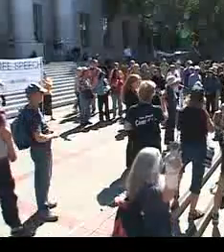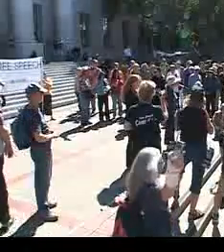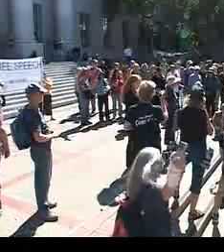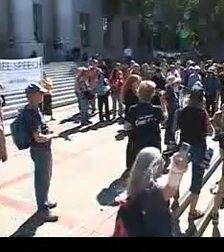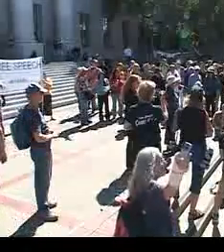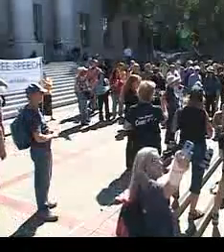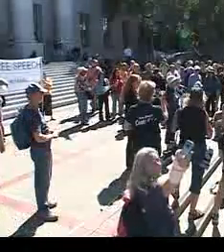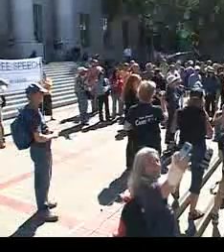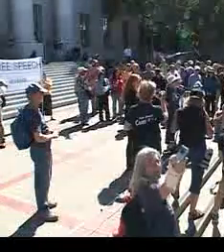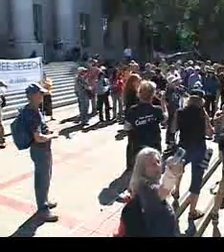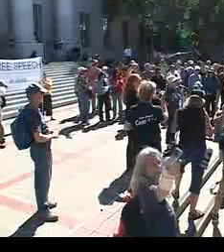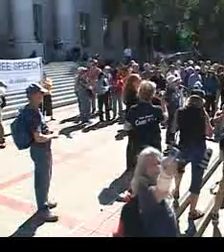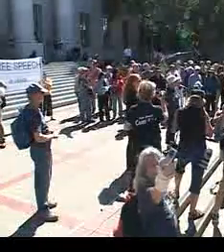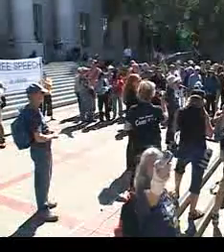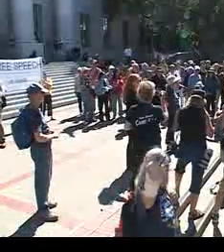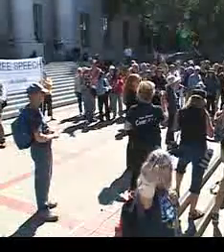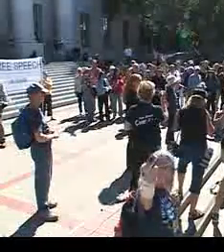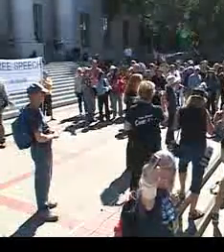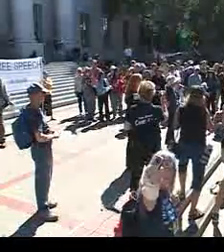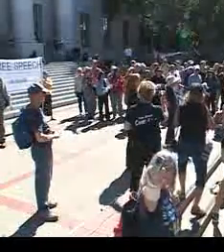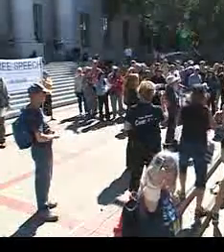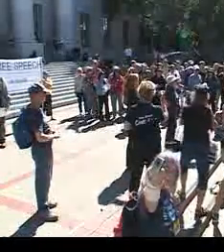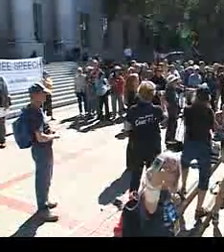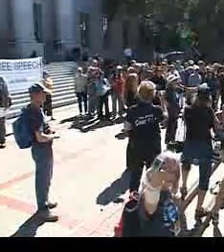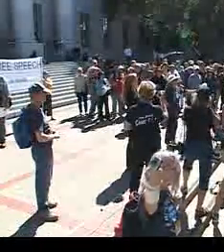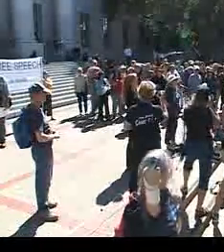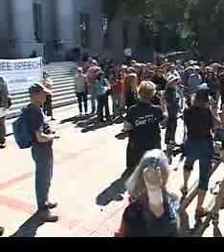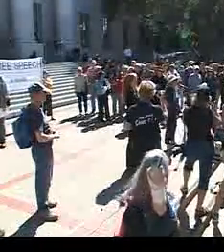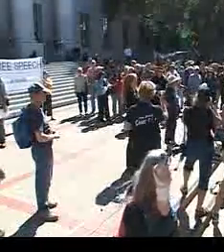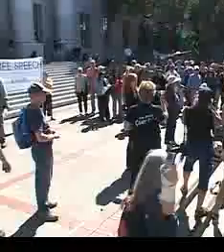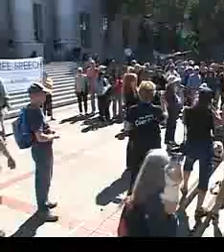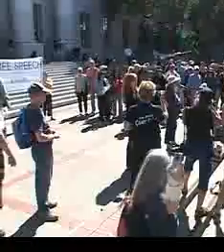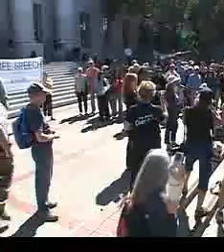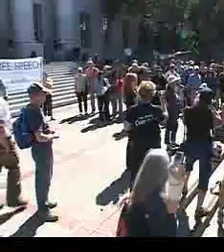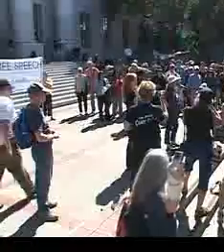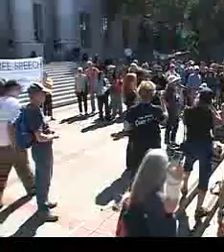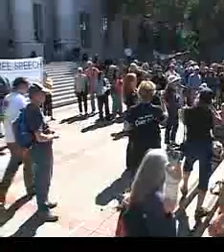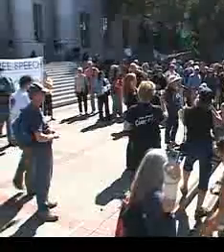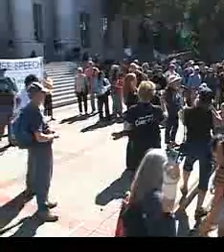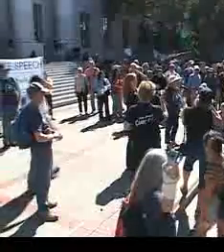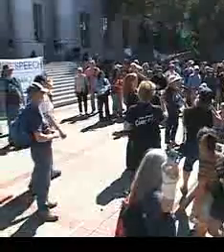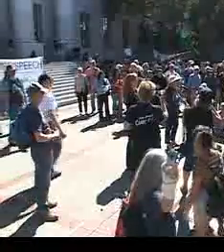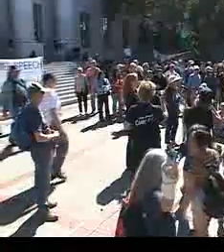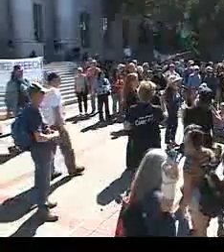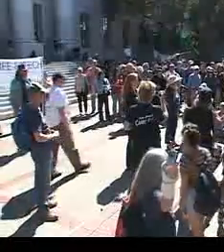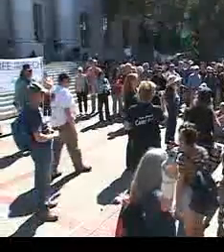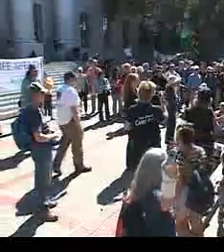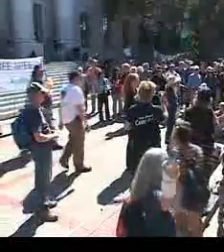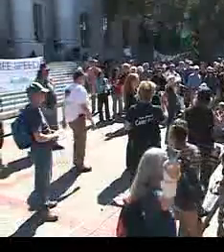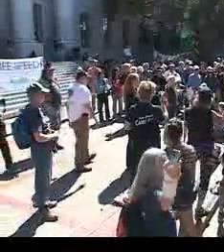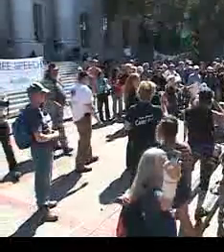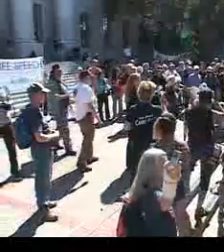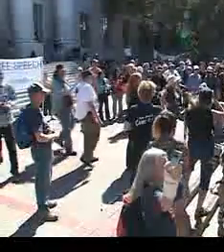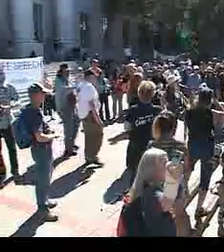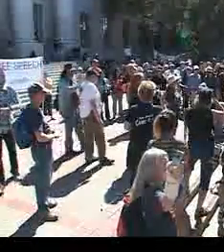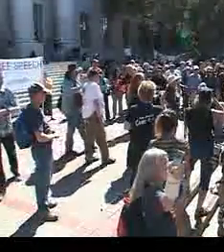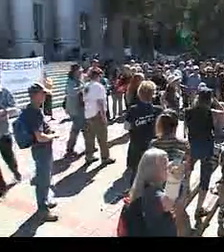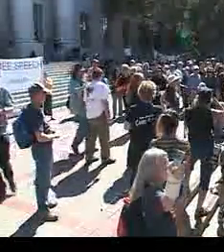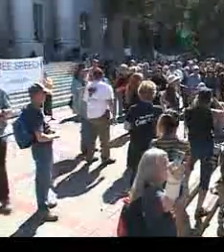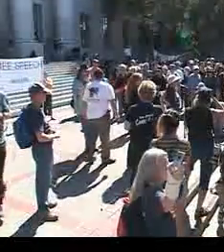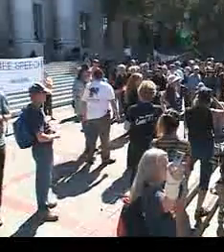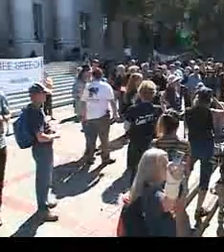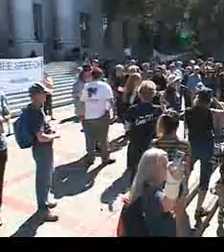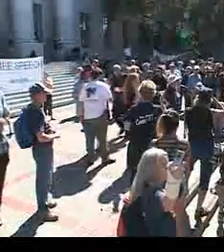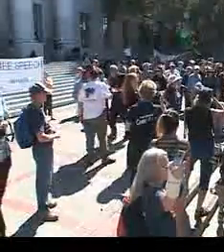man. Around that police car, there were a bunch of students lying on the ground, and around